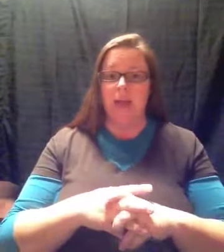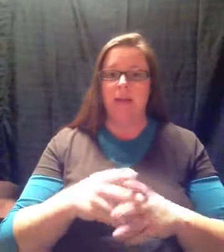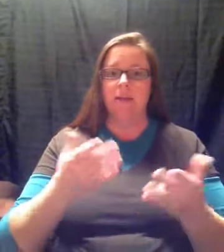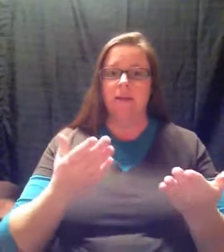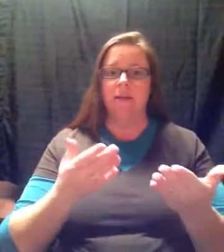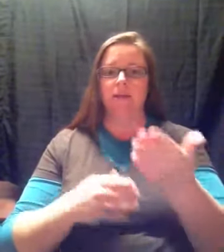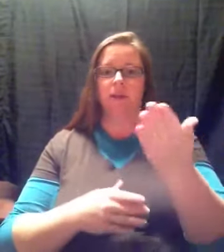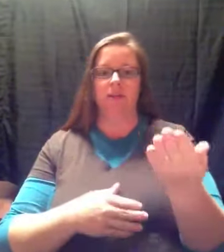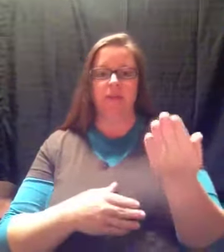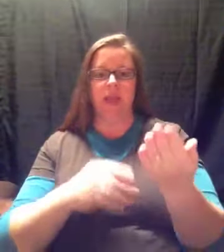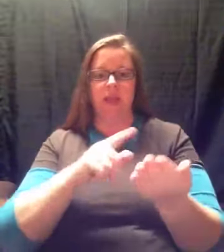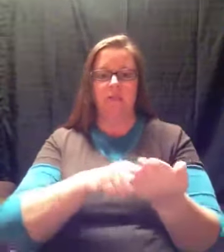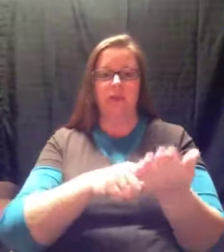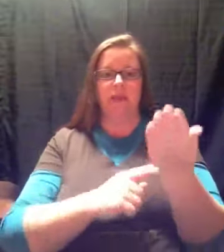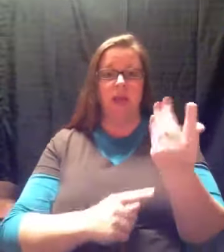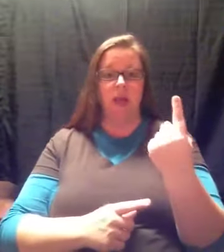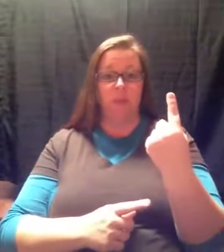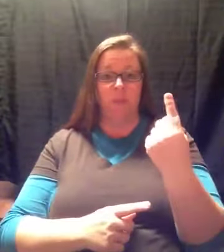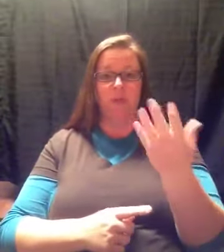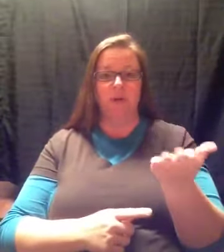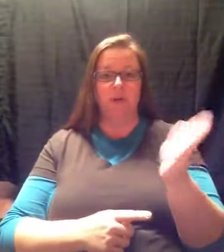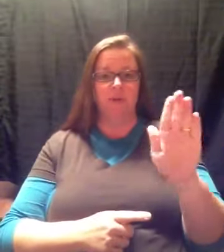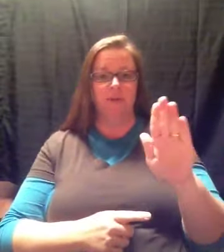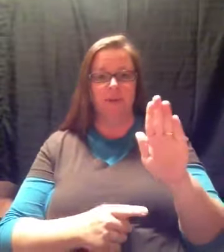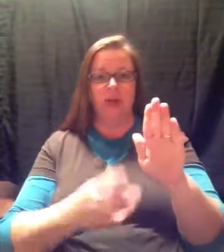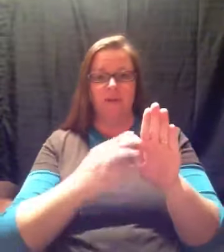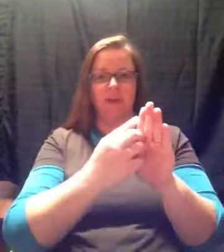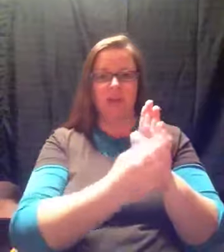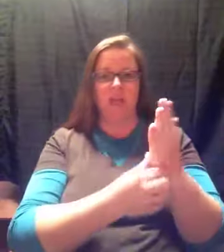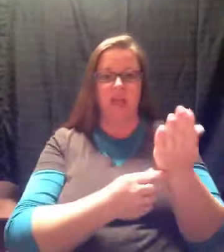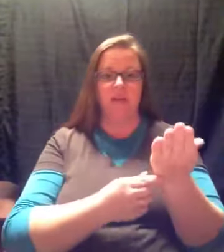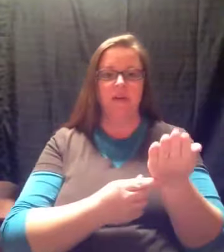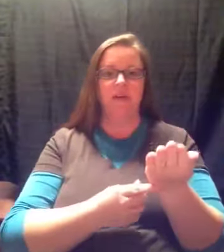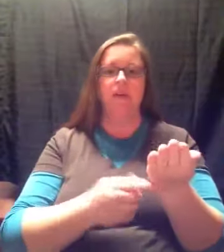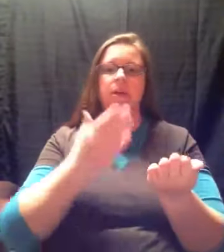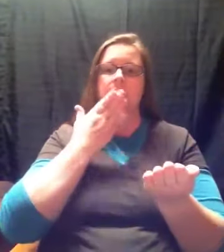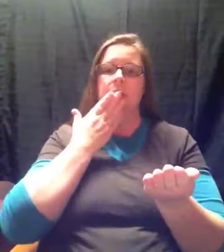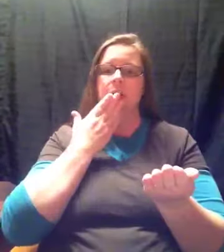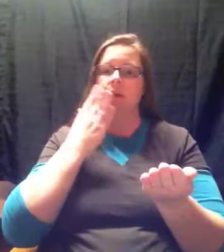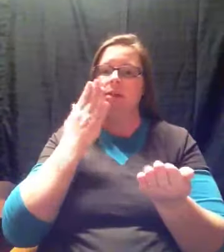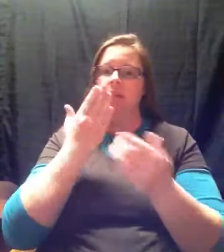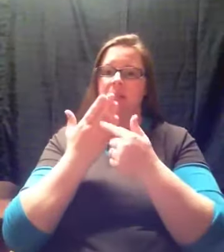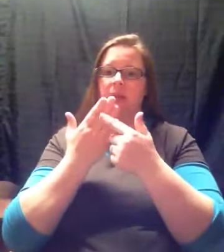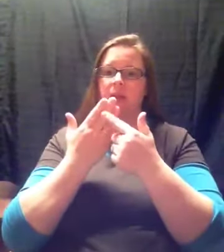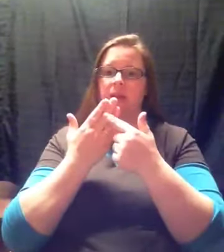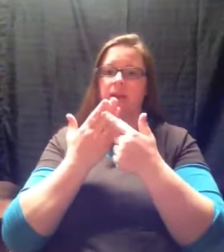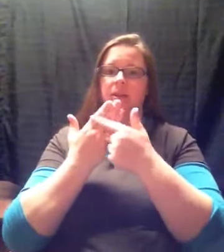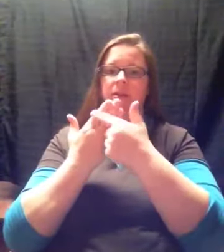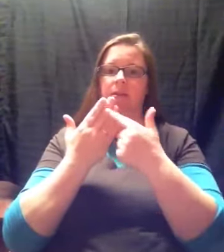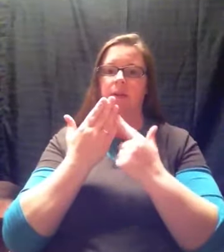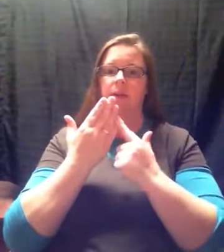Bad, you have this hand facing upward, flat fingers together, and this hand